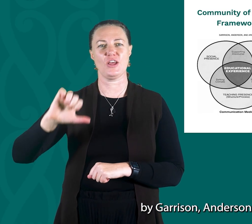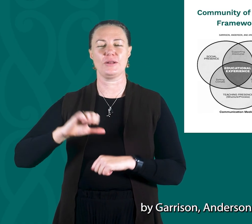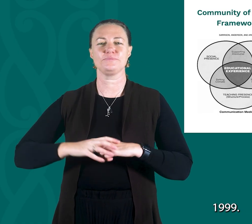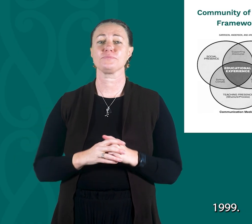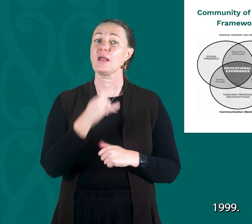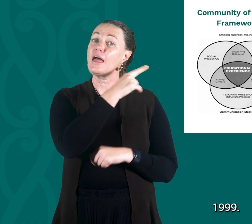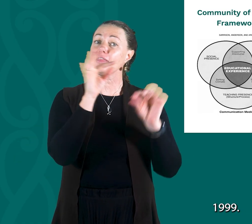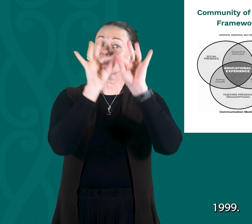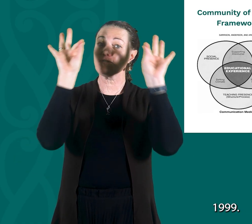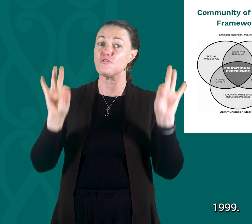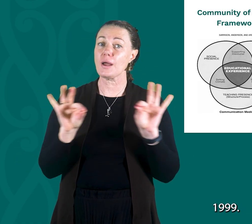Archer, 1999.